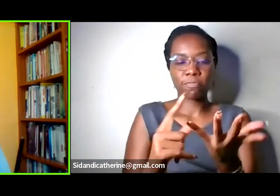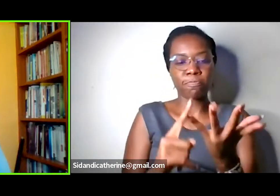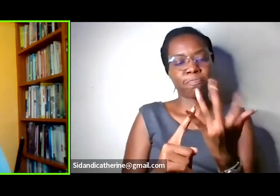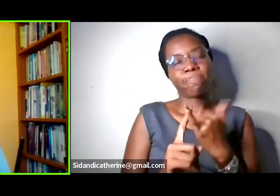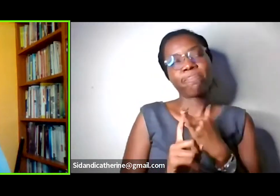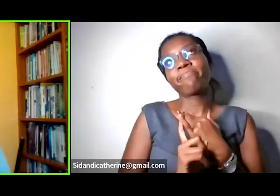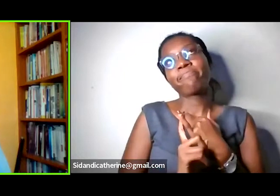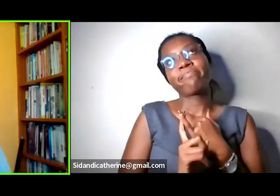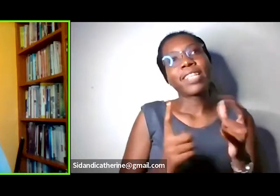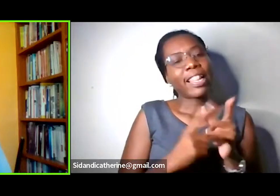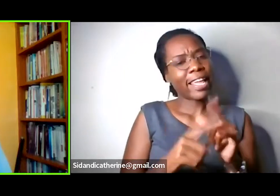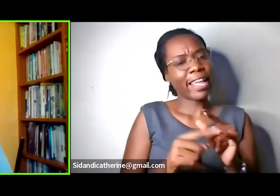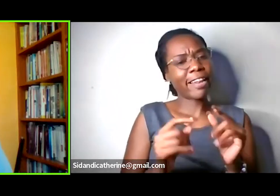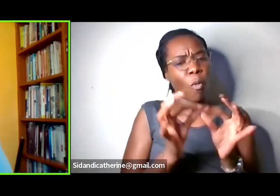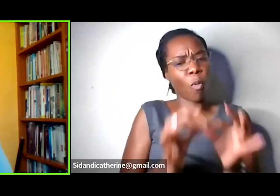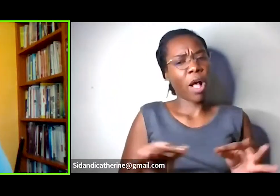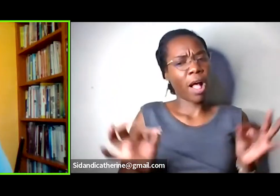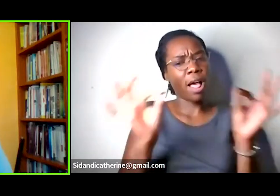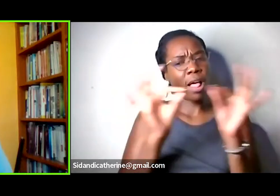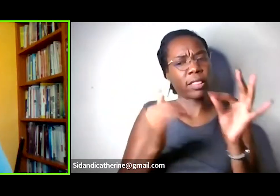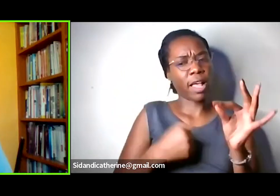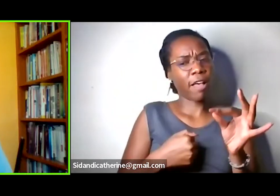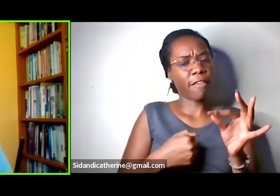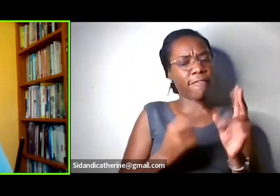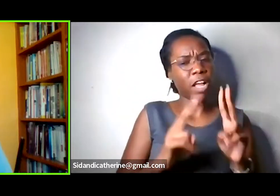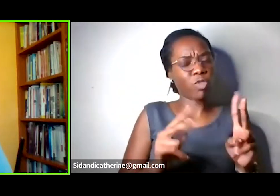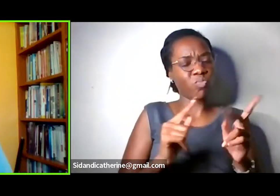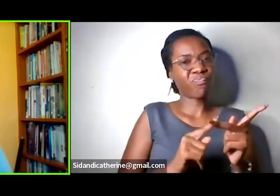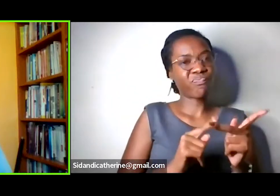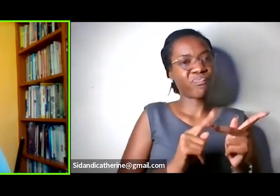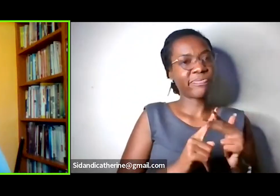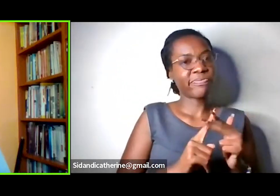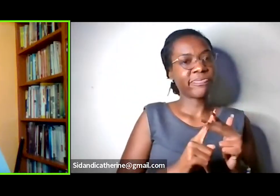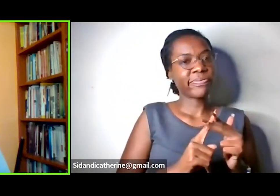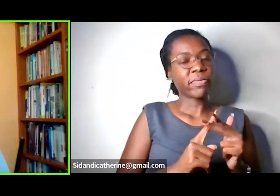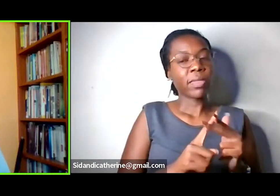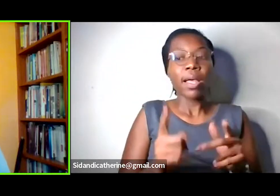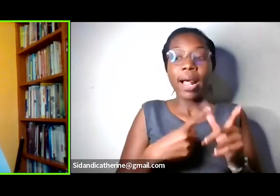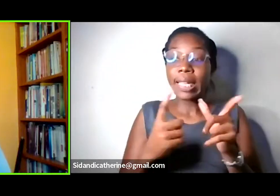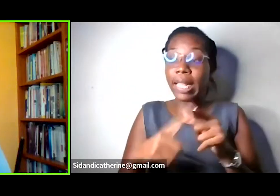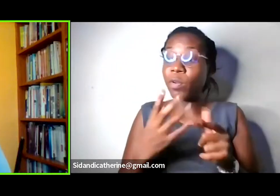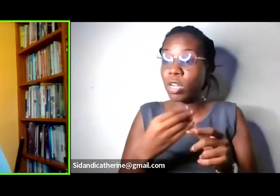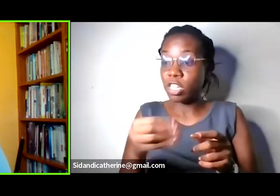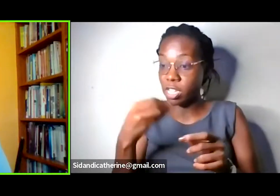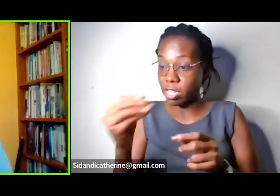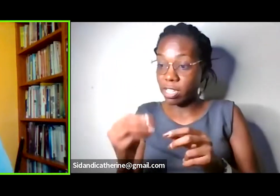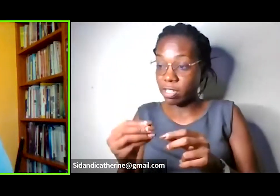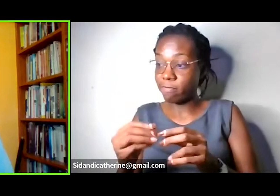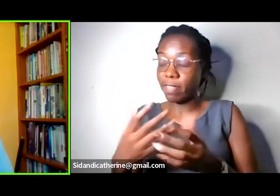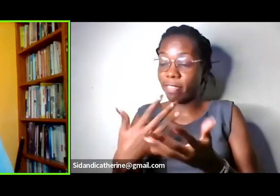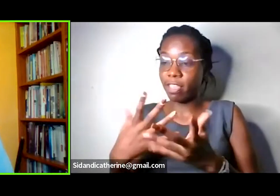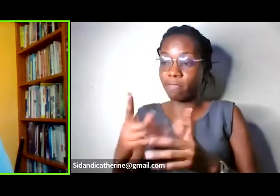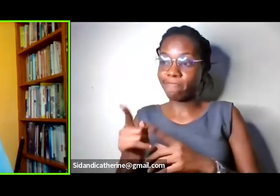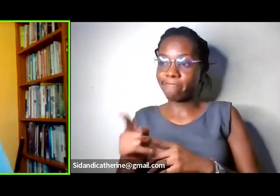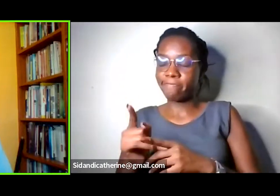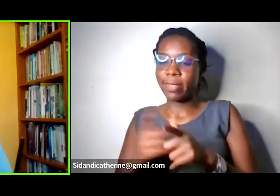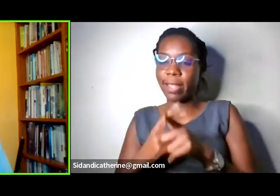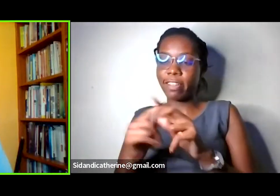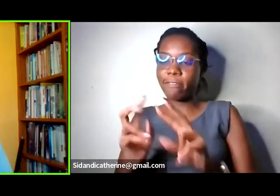an offer. Bring in an optimized offering for your customer.